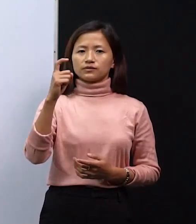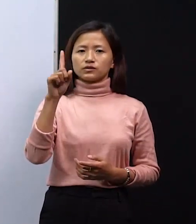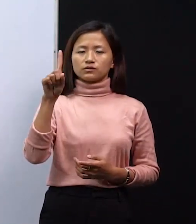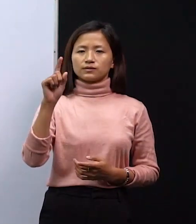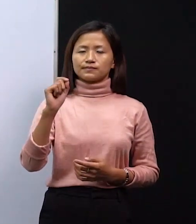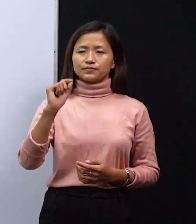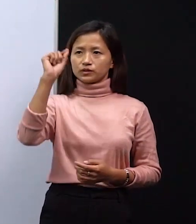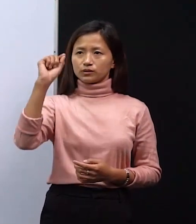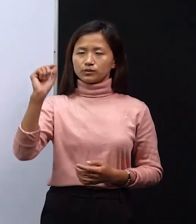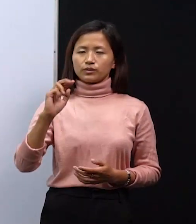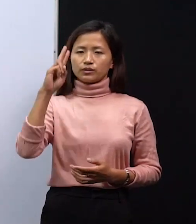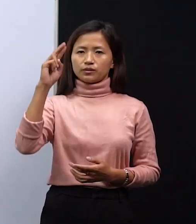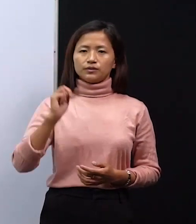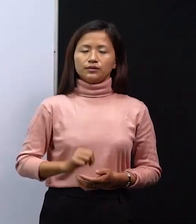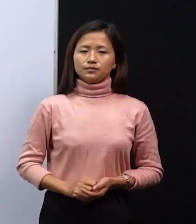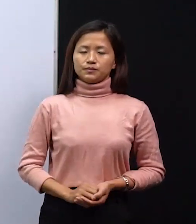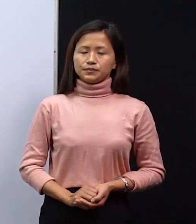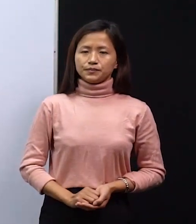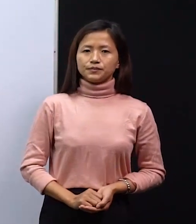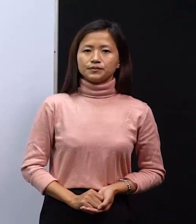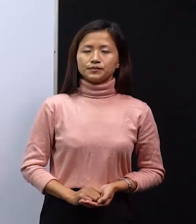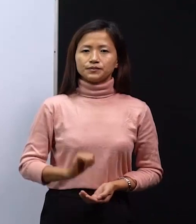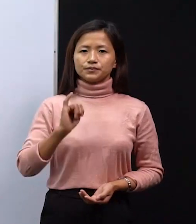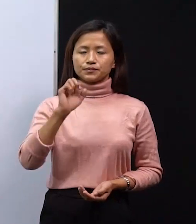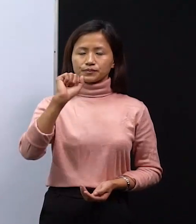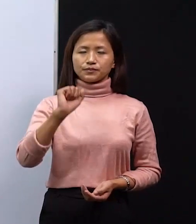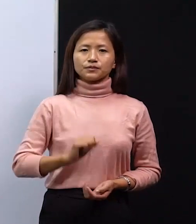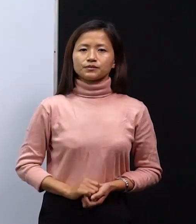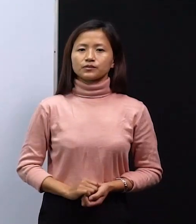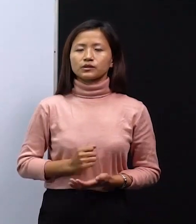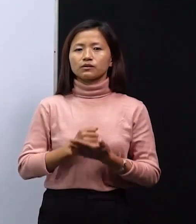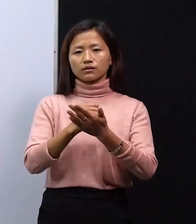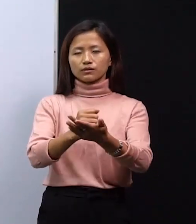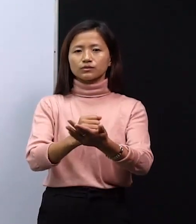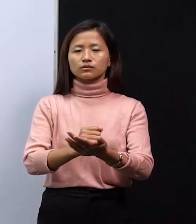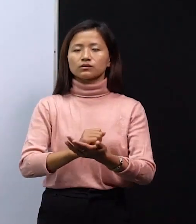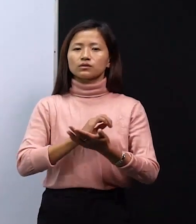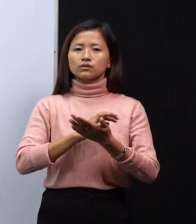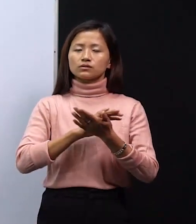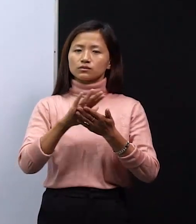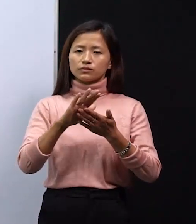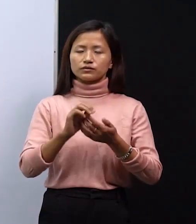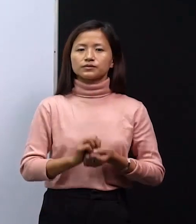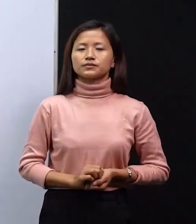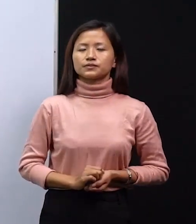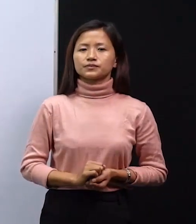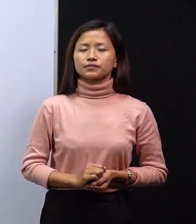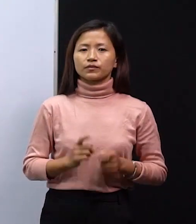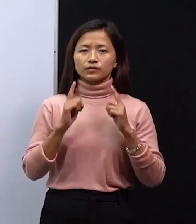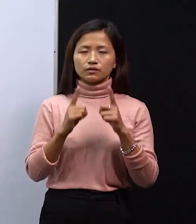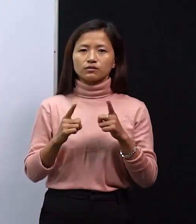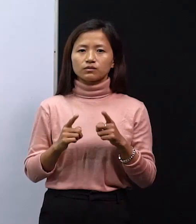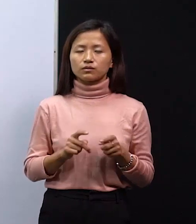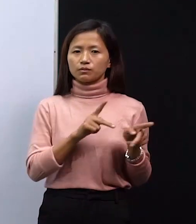Now this, there's no identity which will help you to solve this, right? But to make